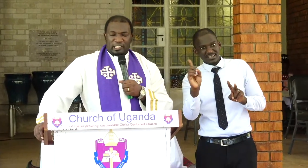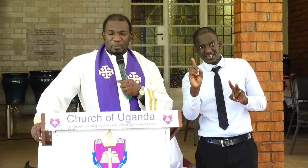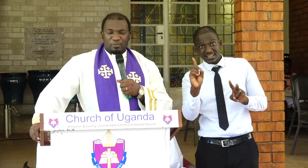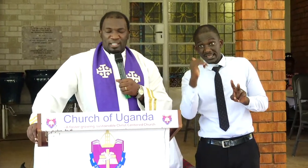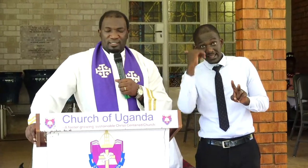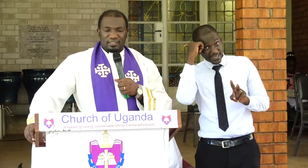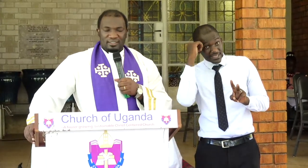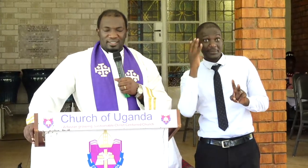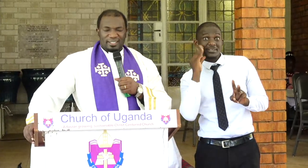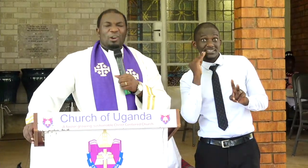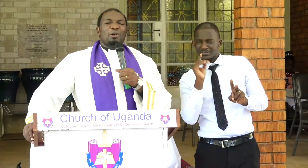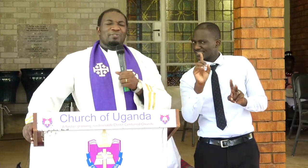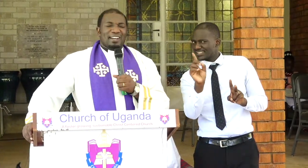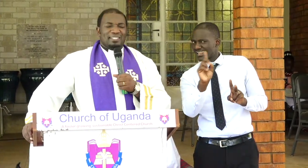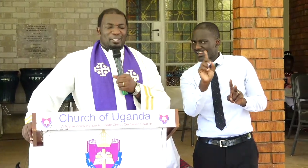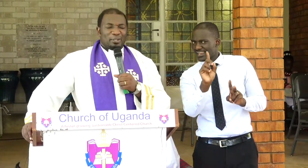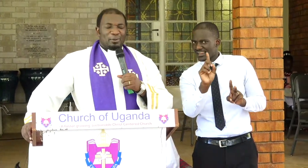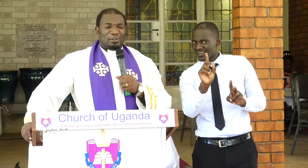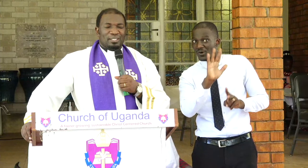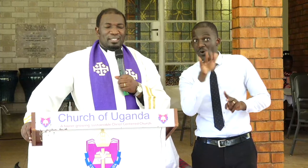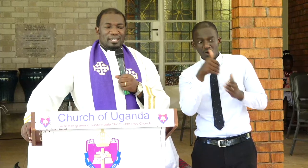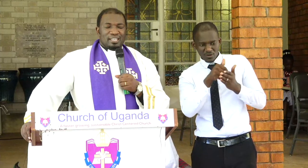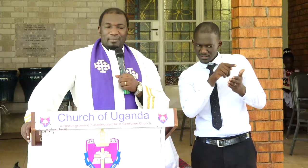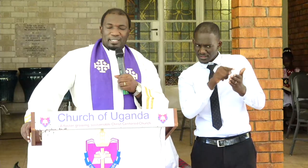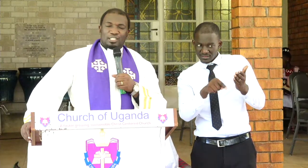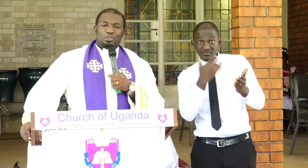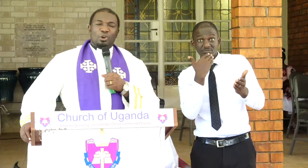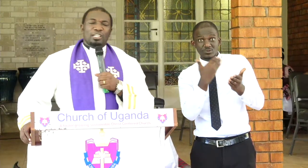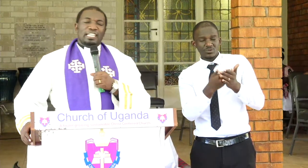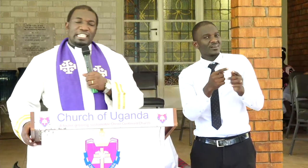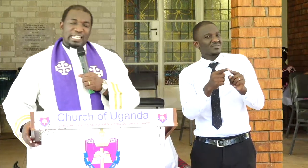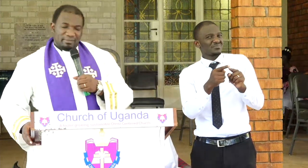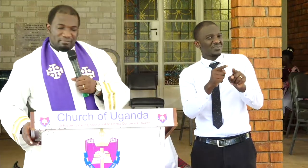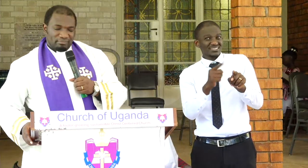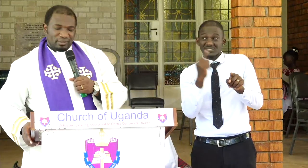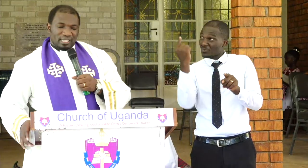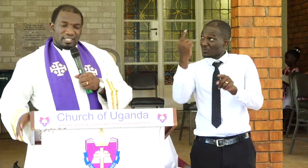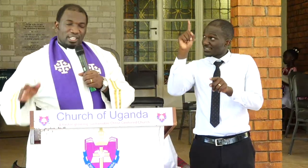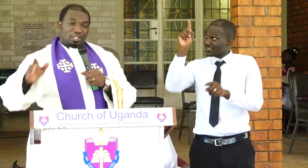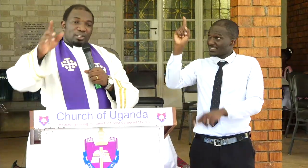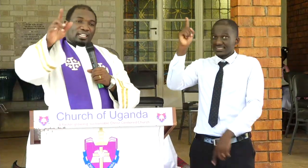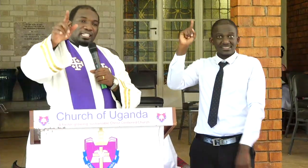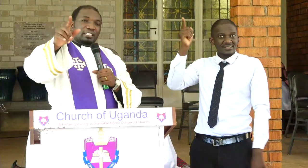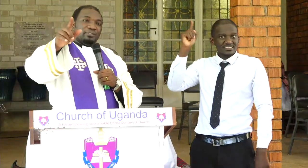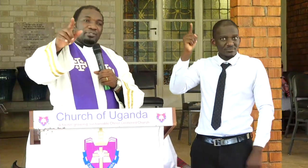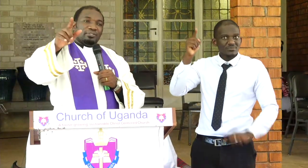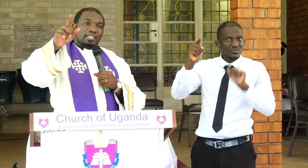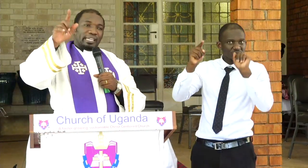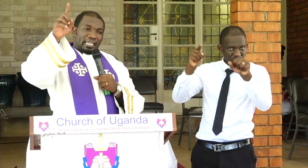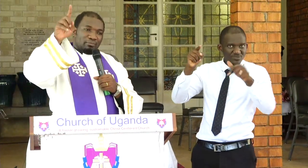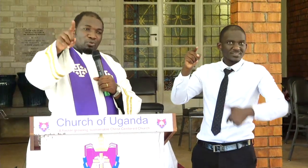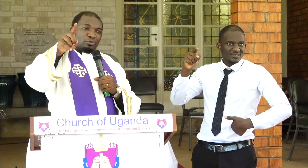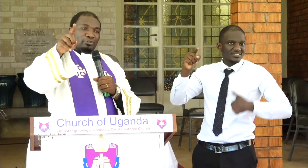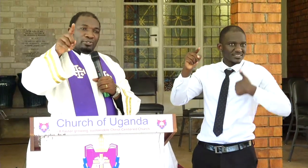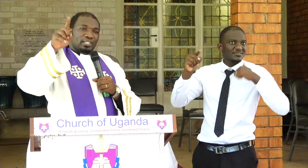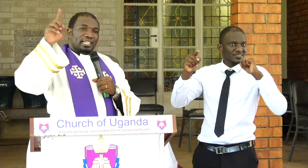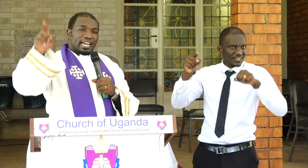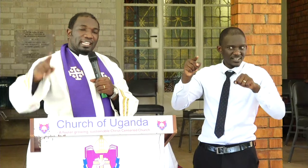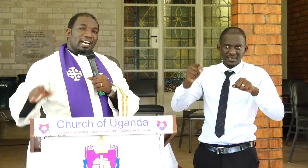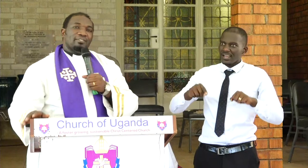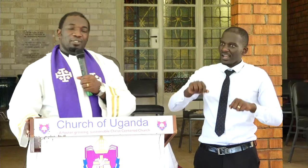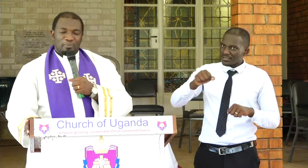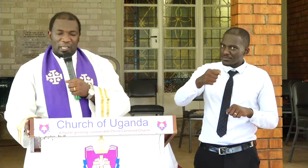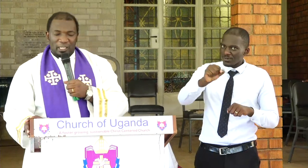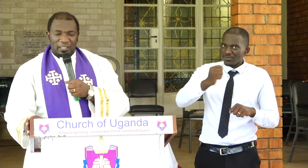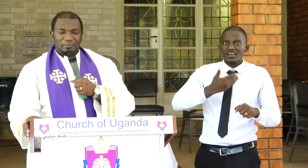academic experience. All that is good, but it is only in him that you can live and move